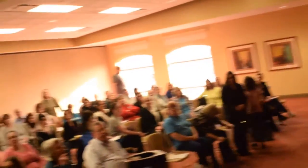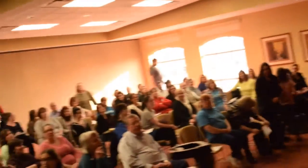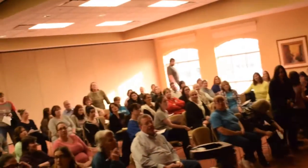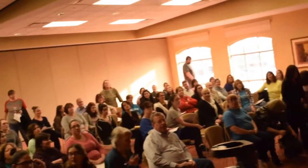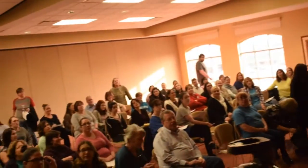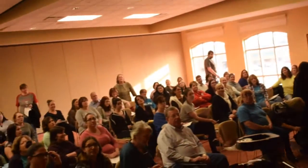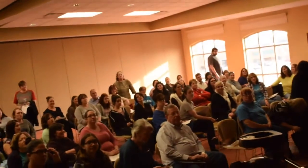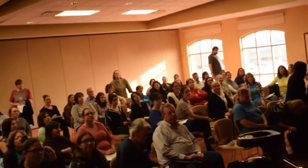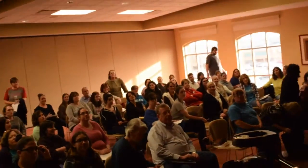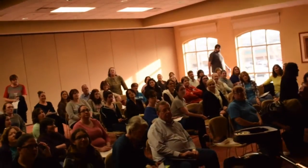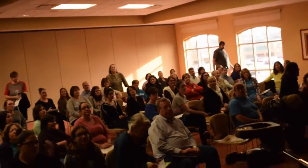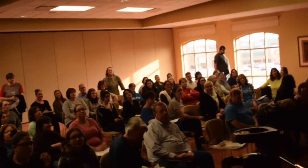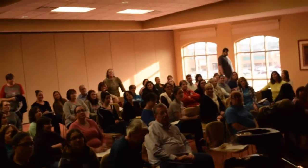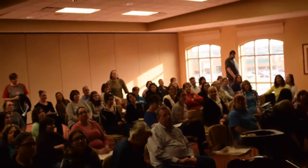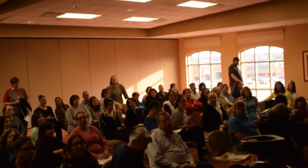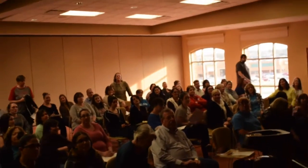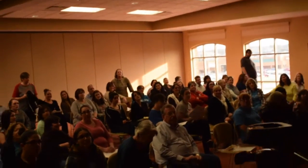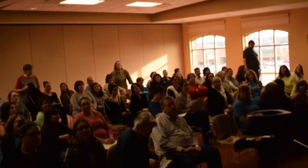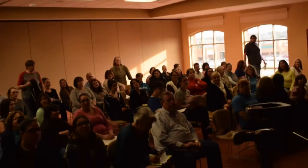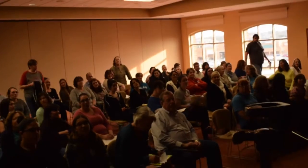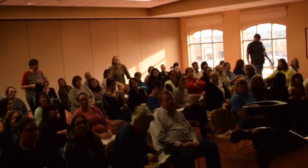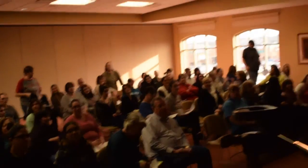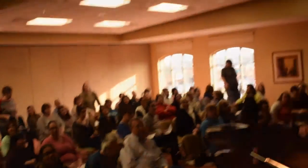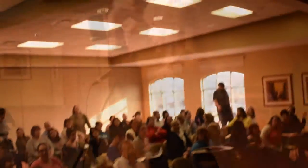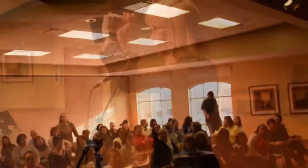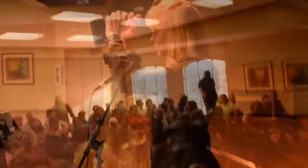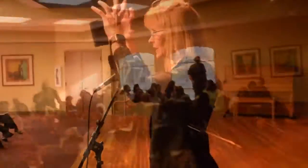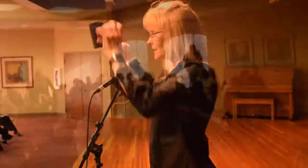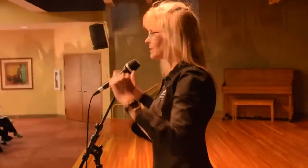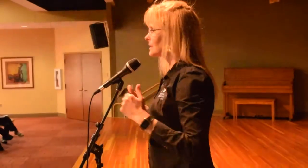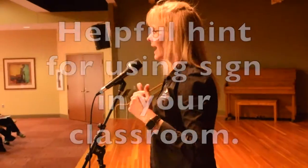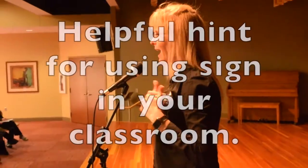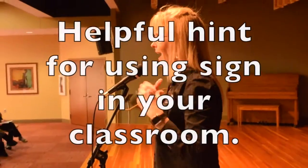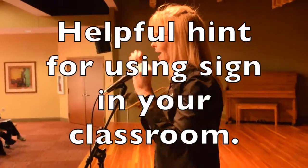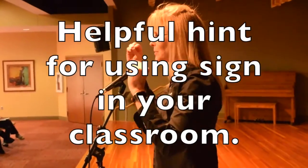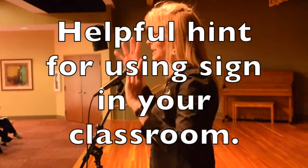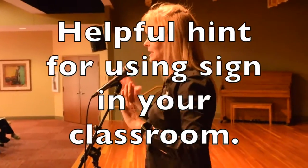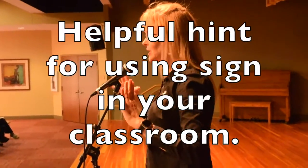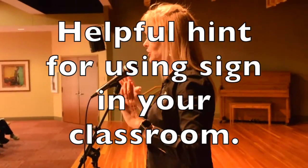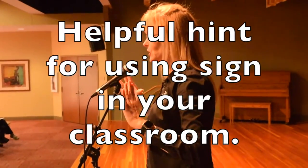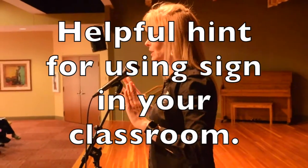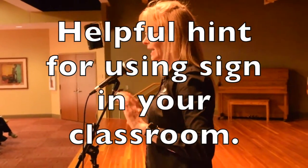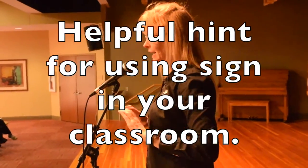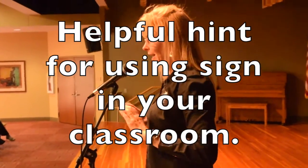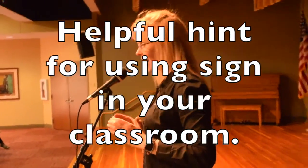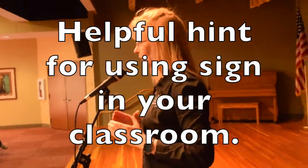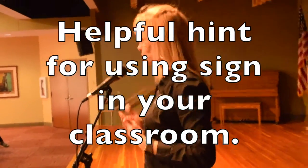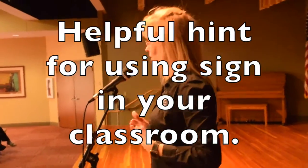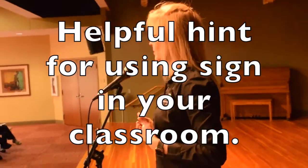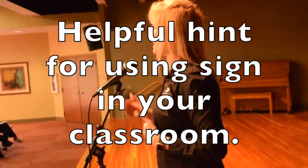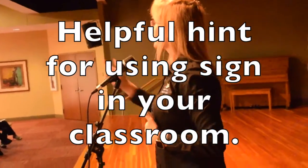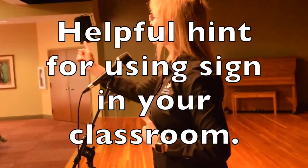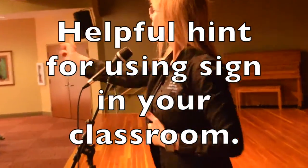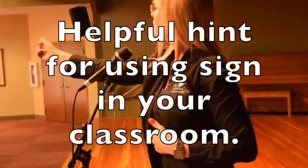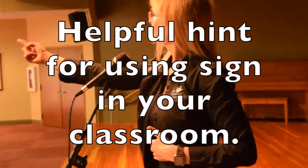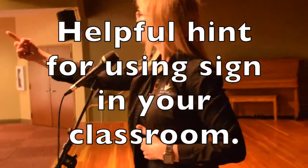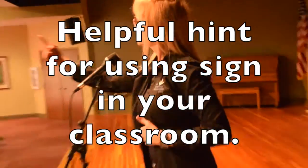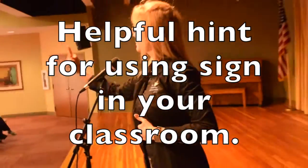Did anybody understand any of that conversation? This. I am the teacher in a classroom. Can you come up a little